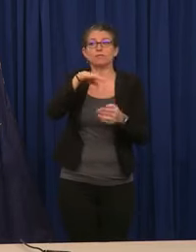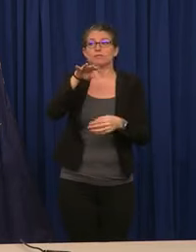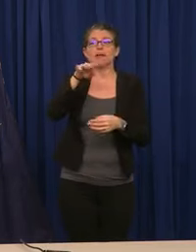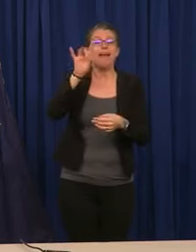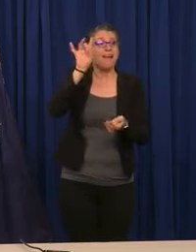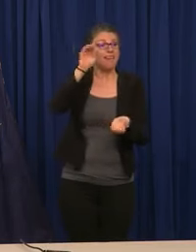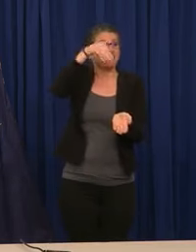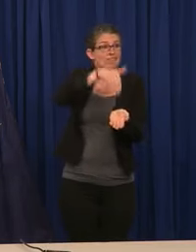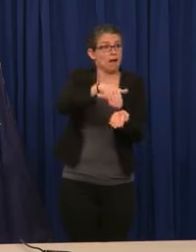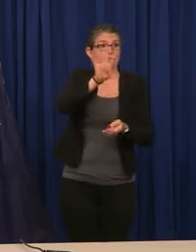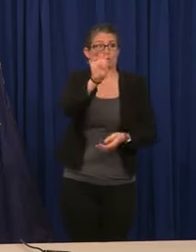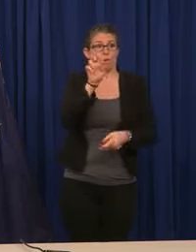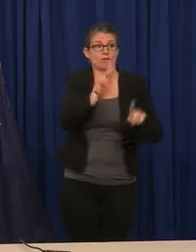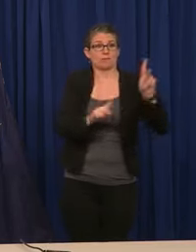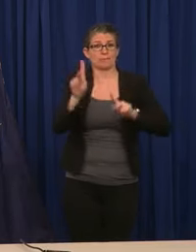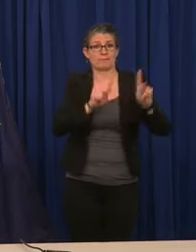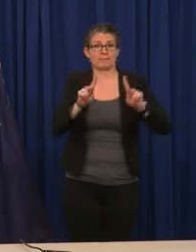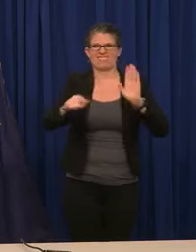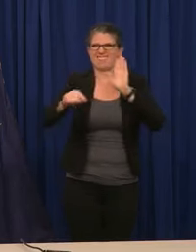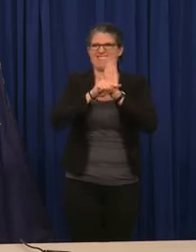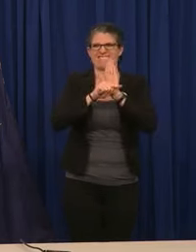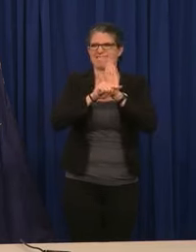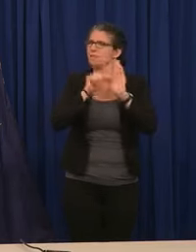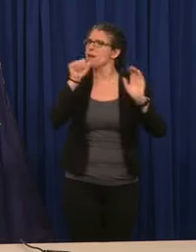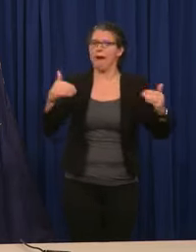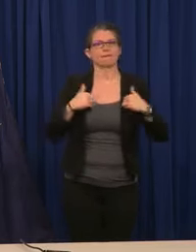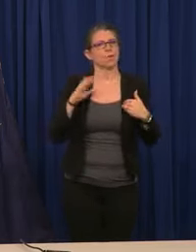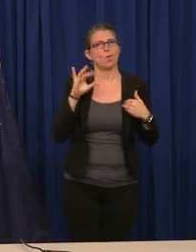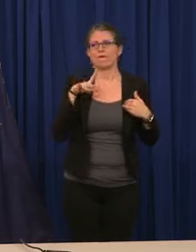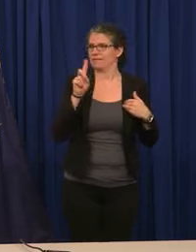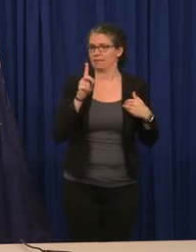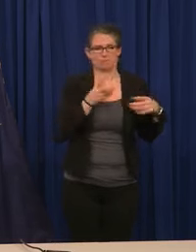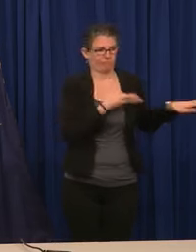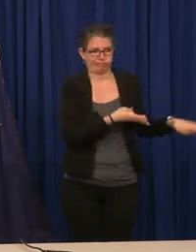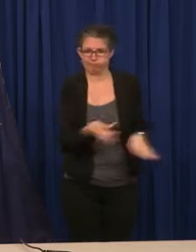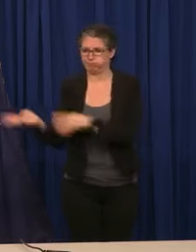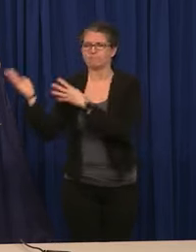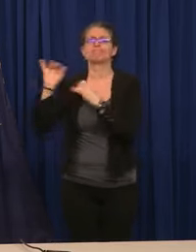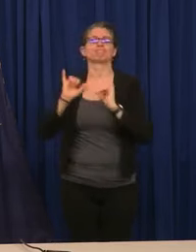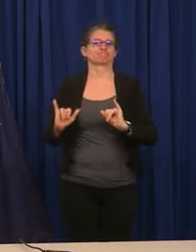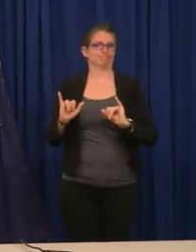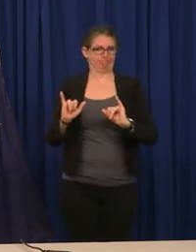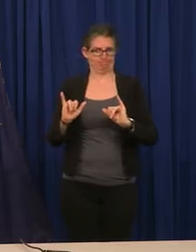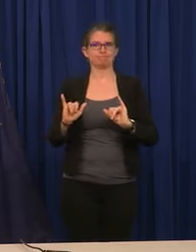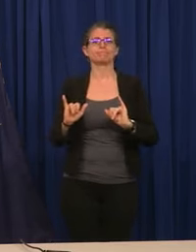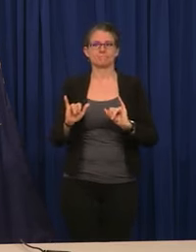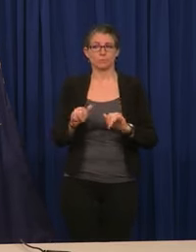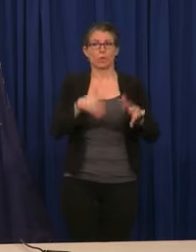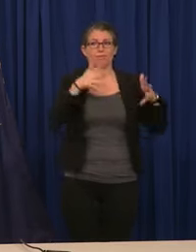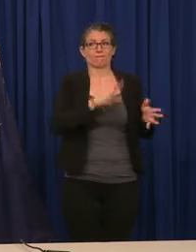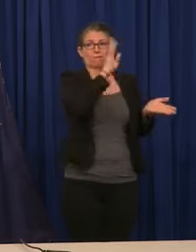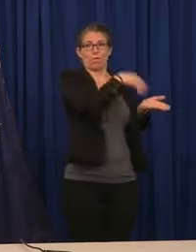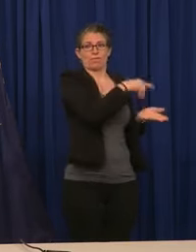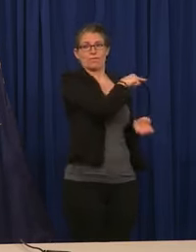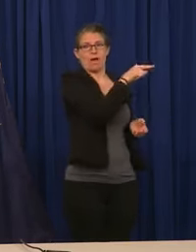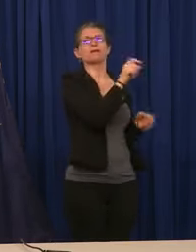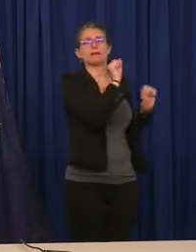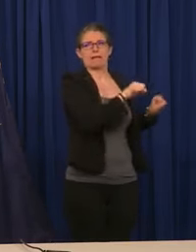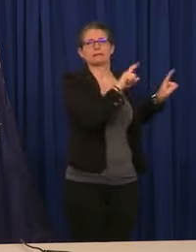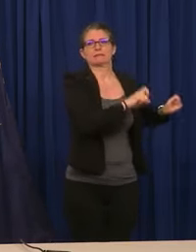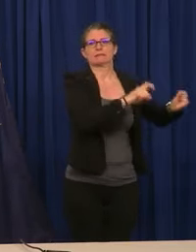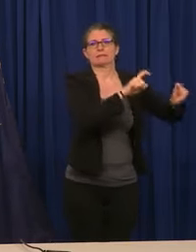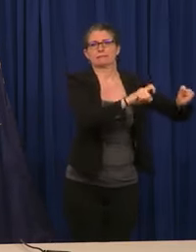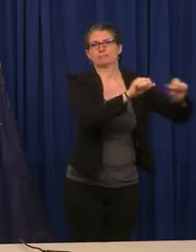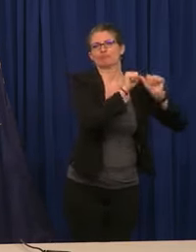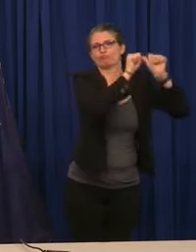I'd also like to provide an update on something that we discussed a few days ago, and that is the use of